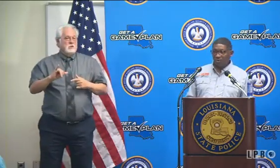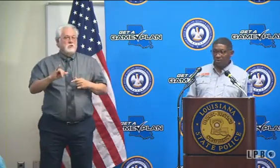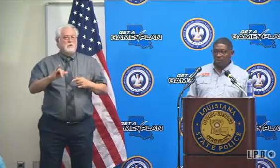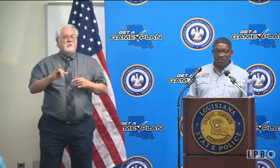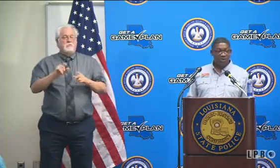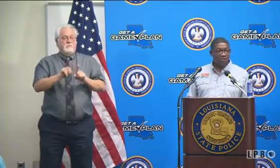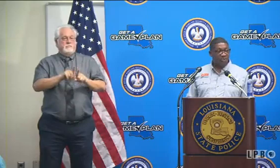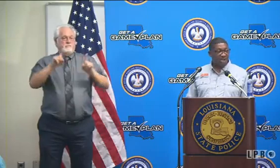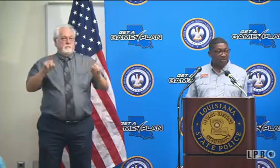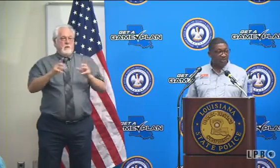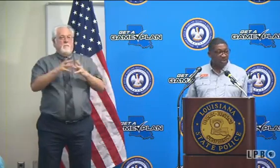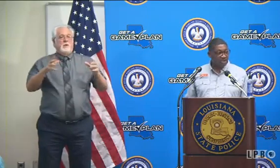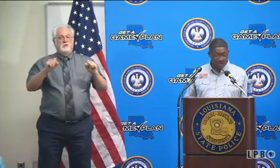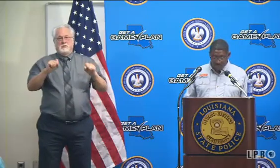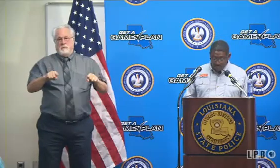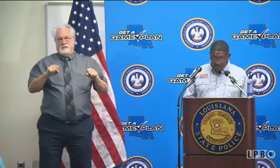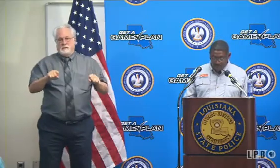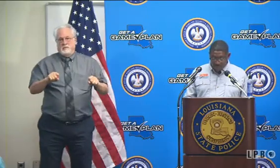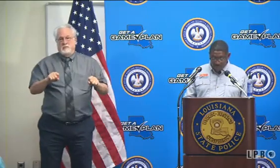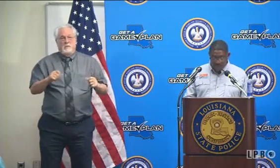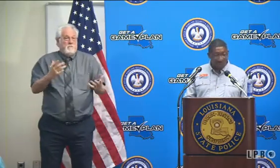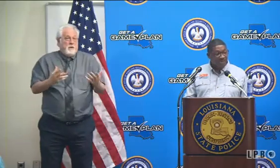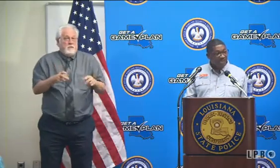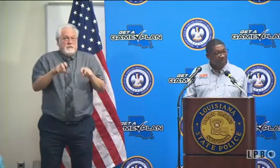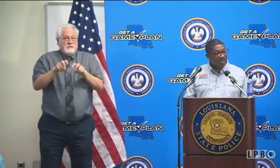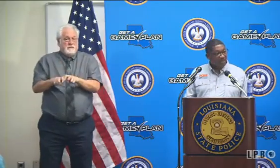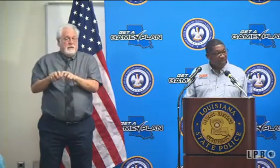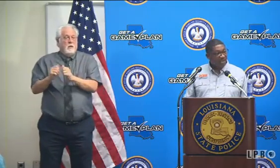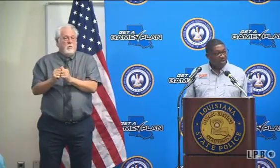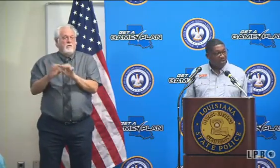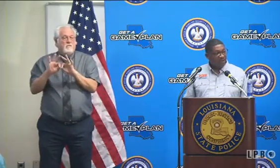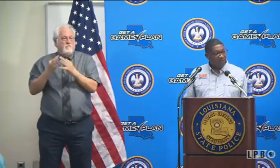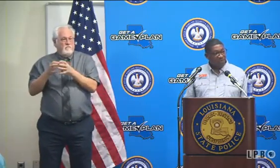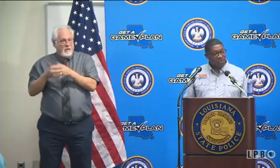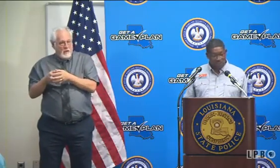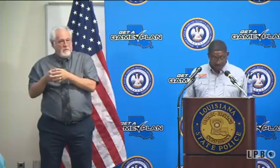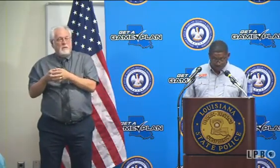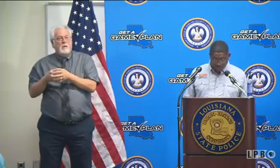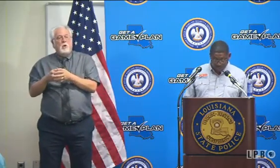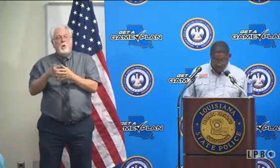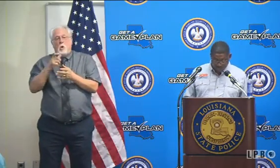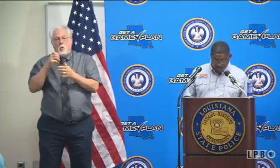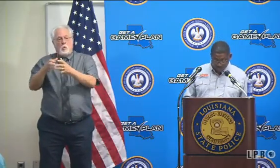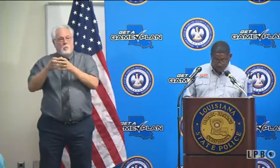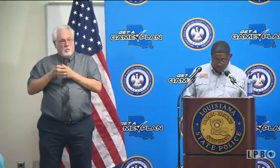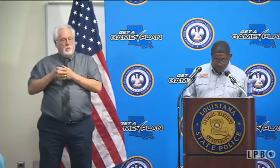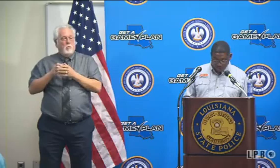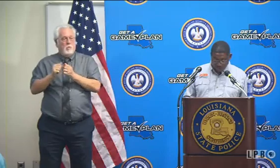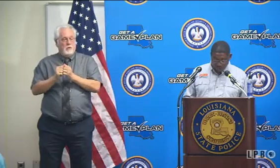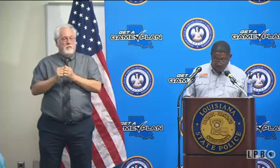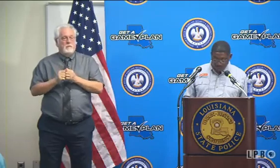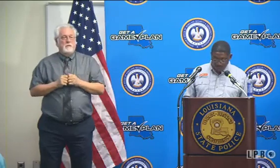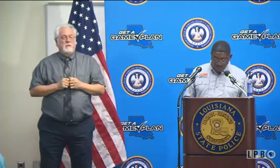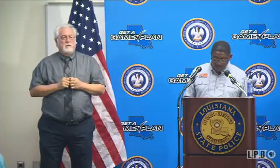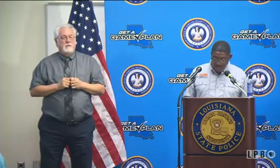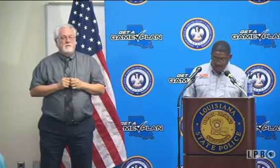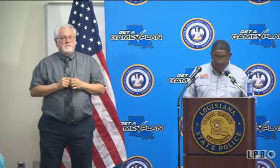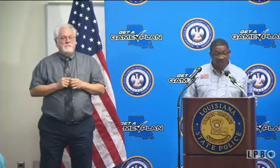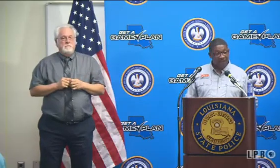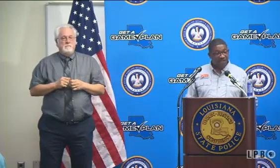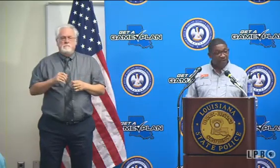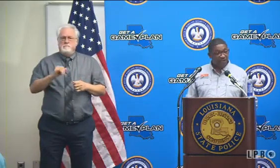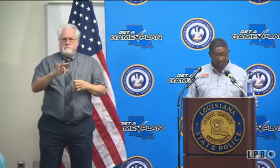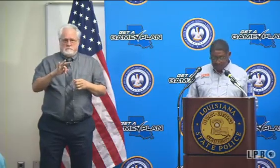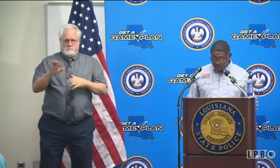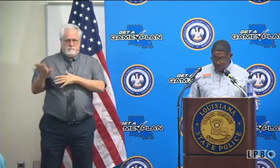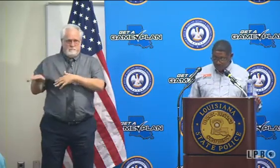to social distance as much as possible, and you may be seated with your immediate family and folks that you came to the shelters with. If